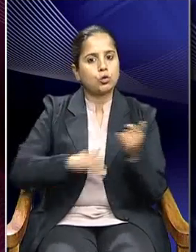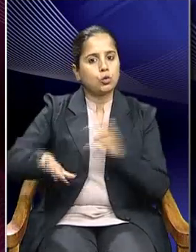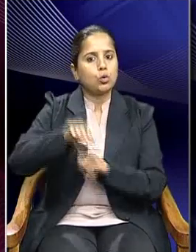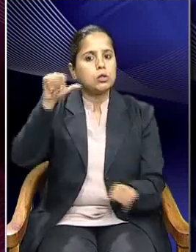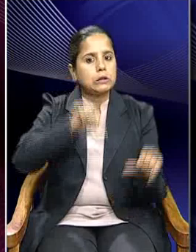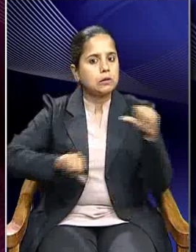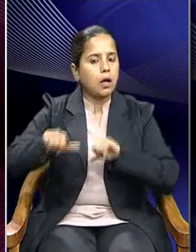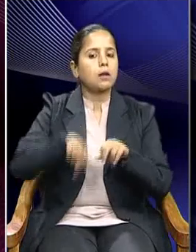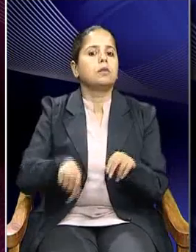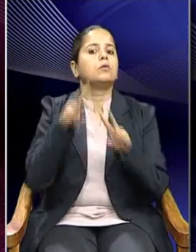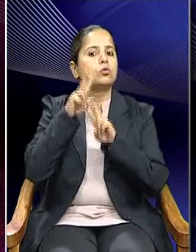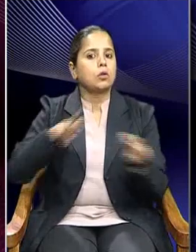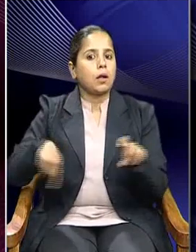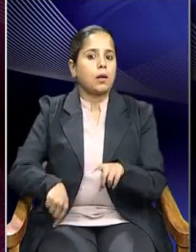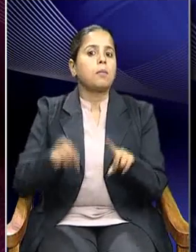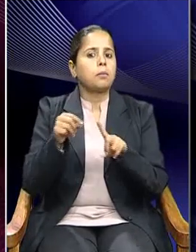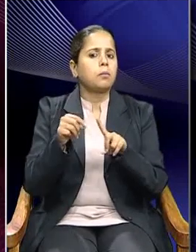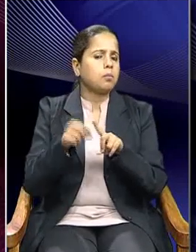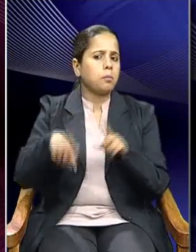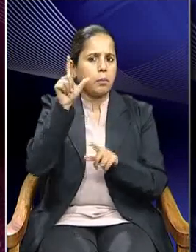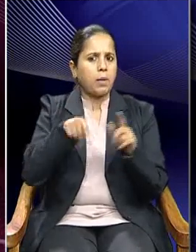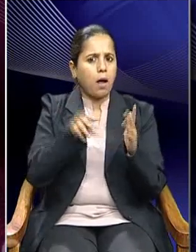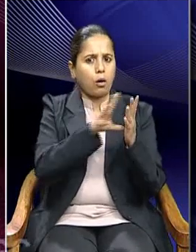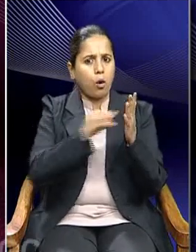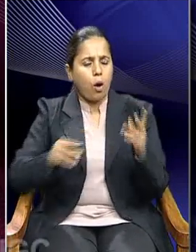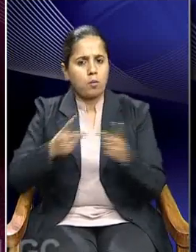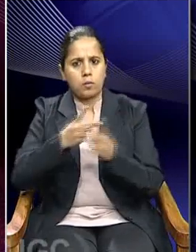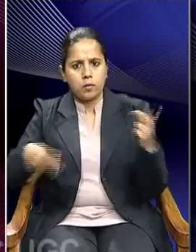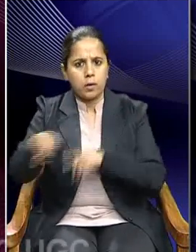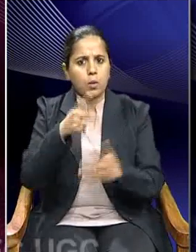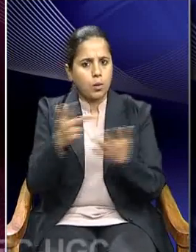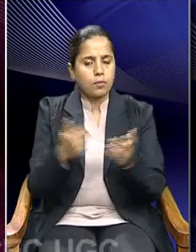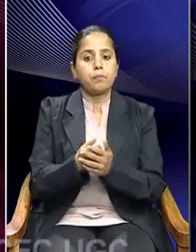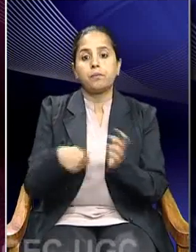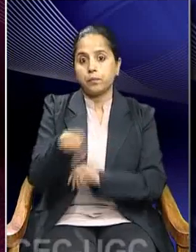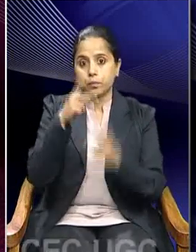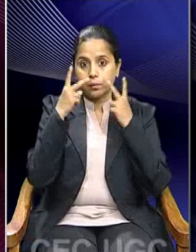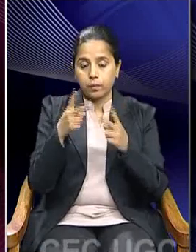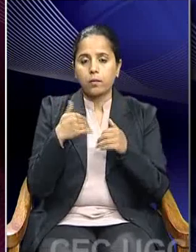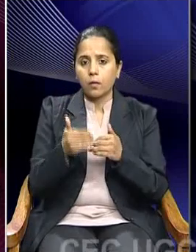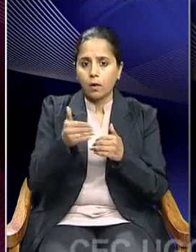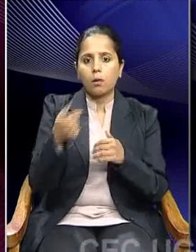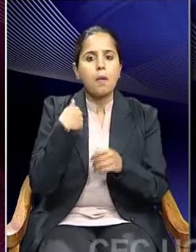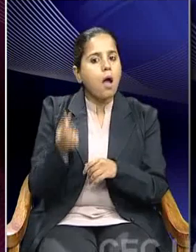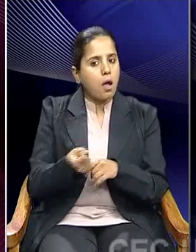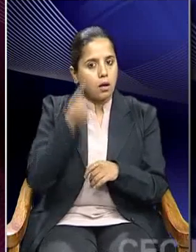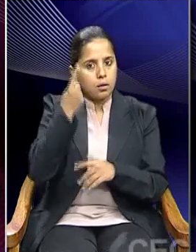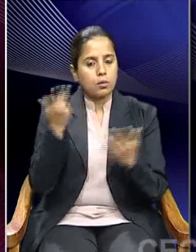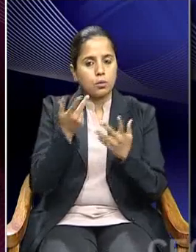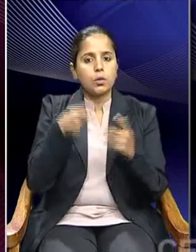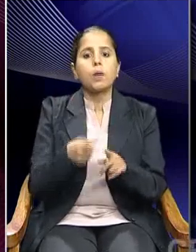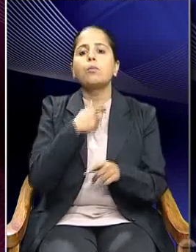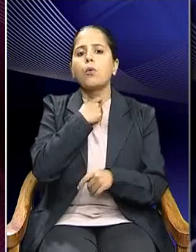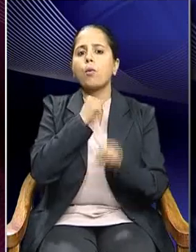research, plagiarism, and so on and so forth. So, to start off, let us understand the promise